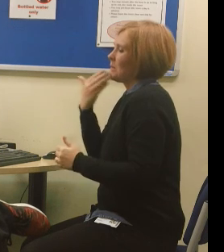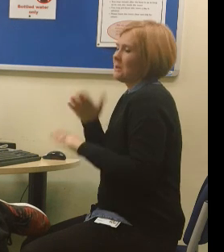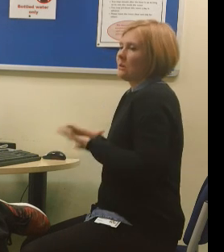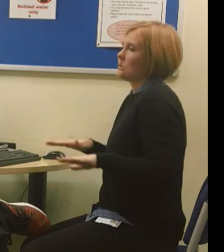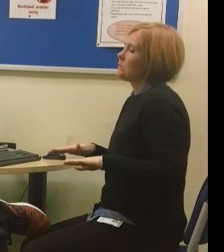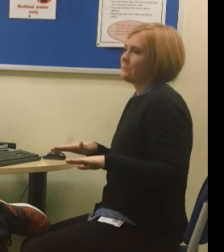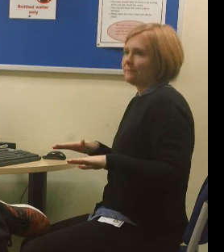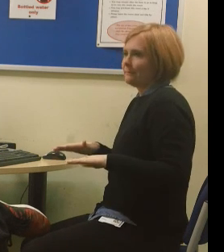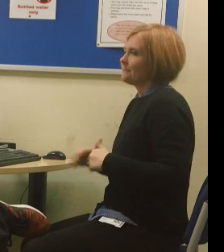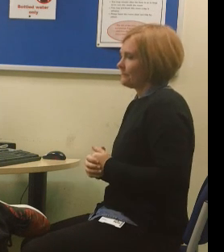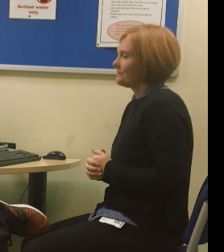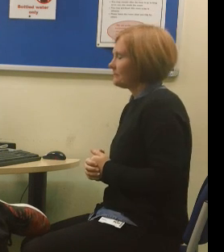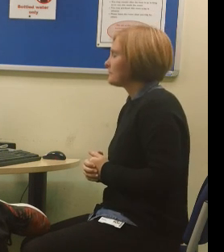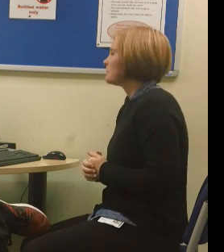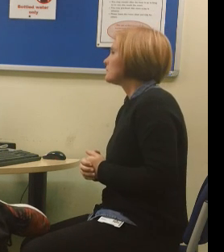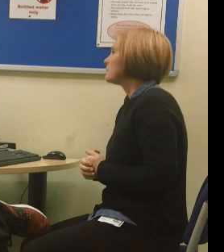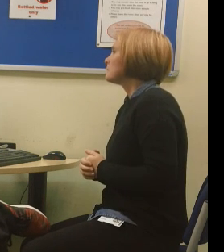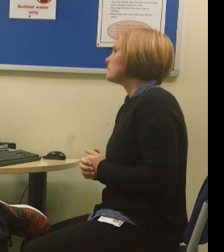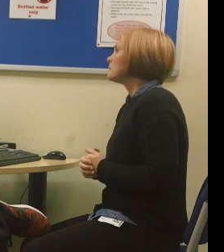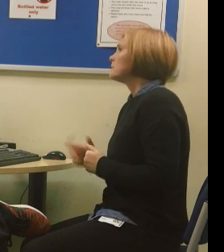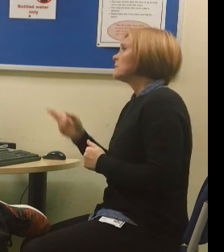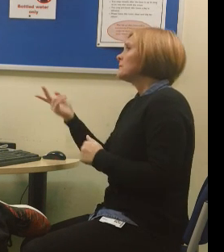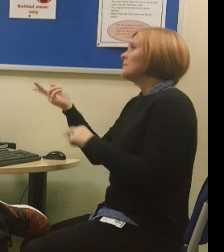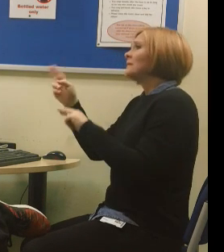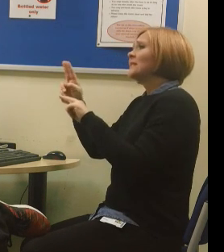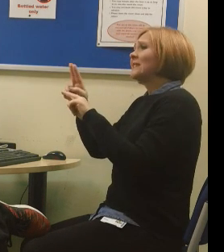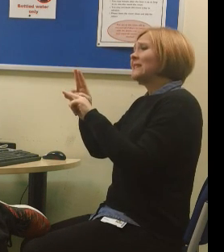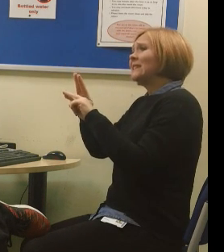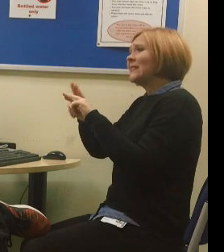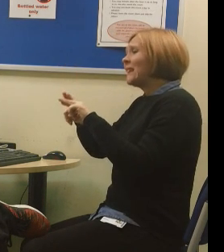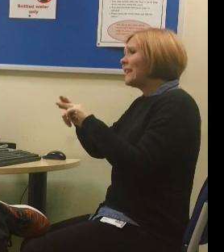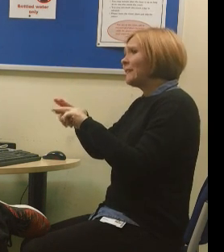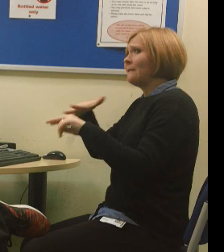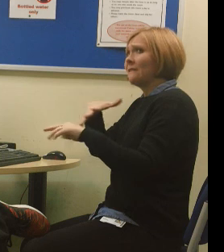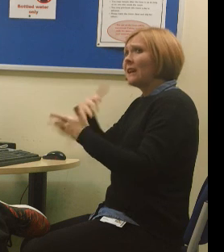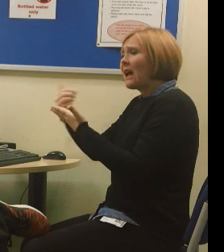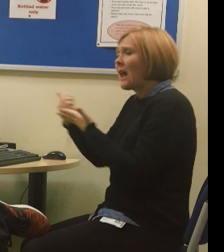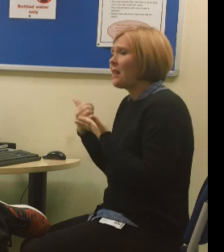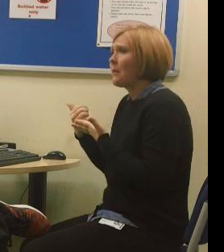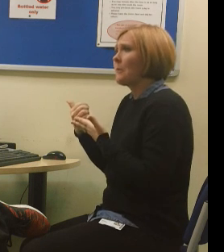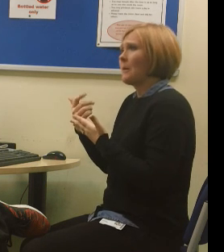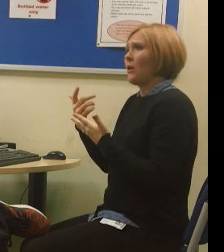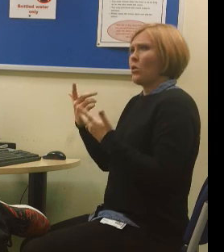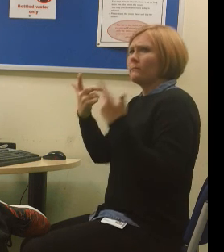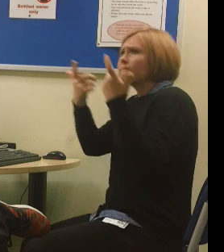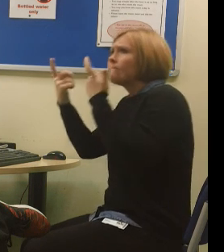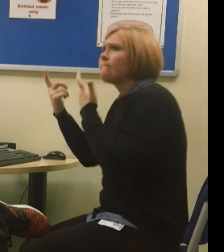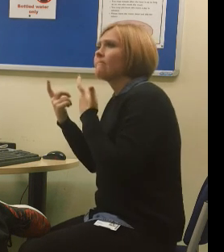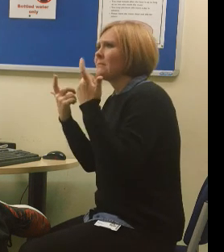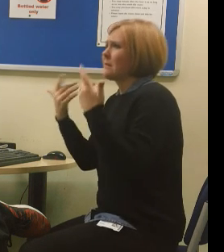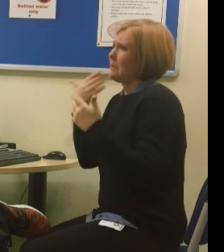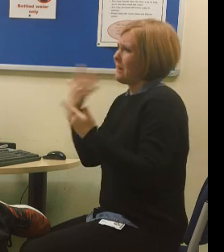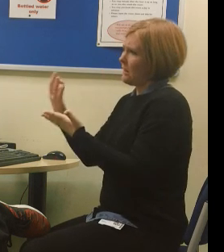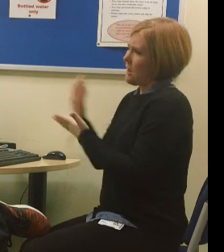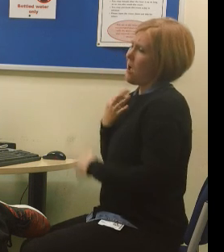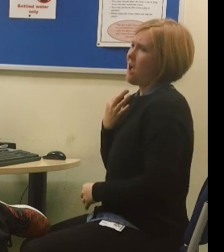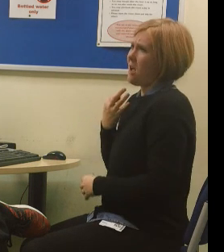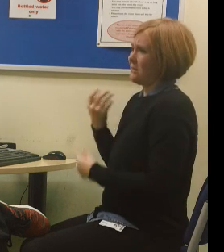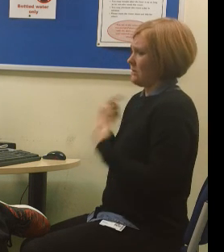need any help using any of the facilities or finding any information in the LRC, please do come and ask us for help. We're here to help you.